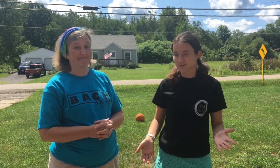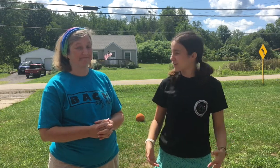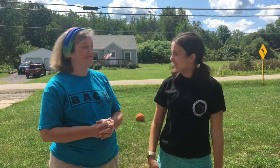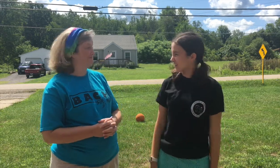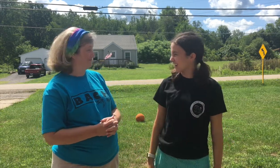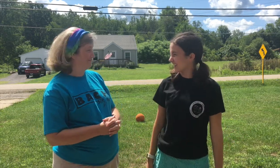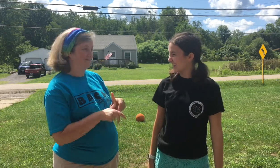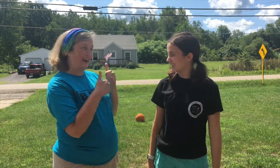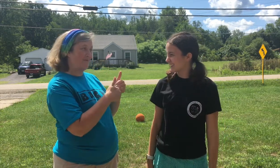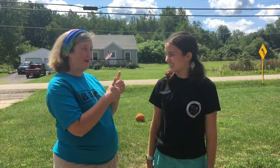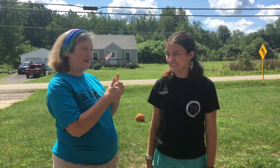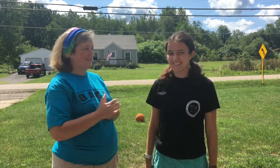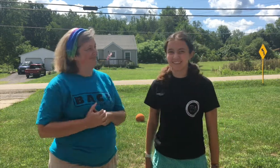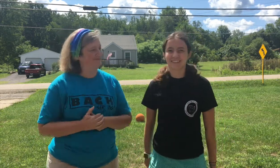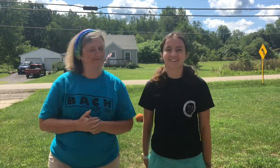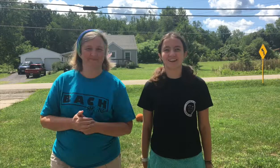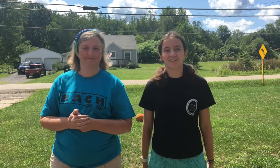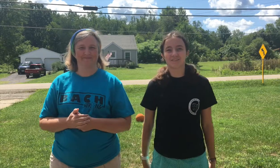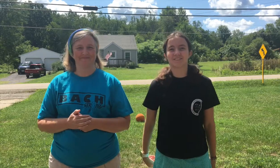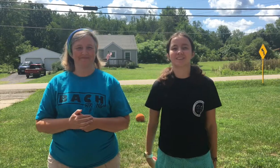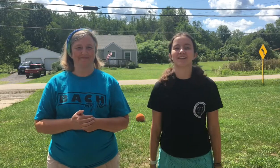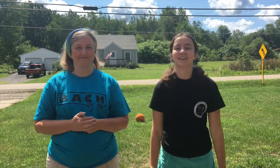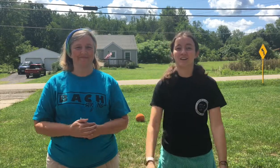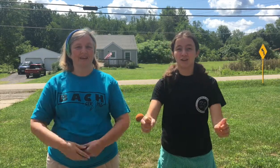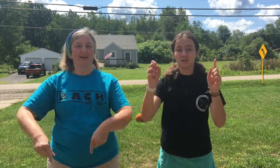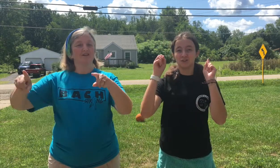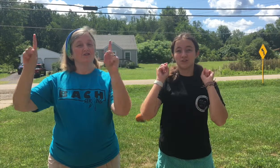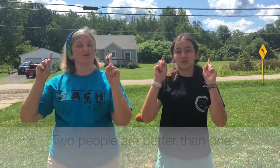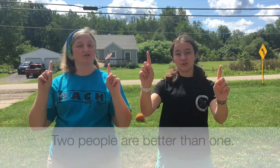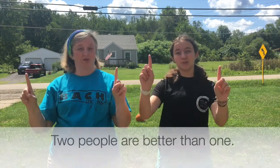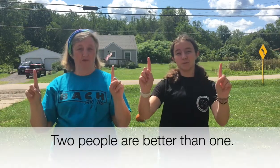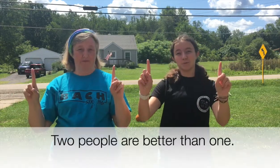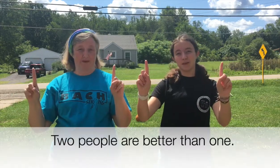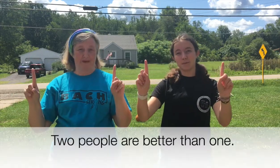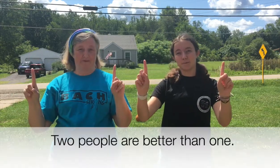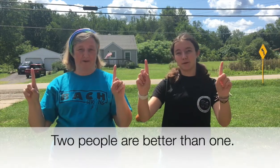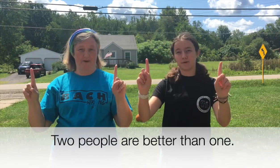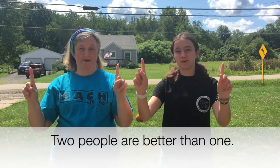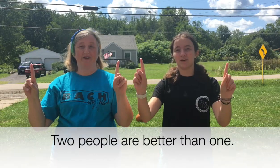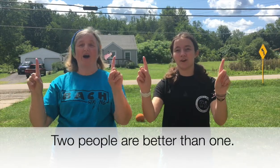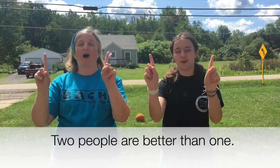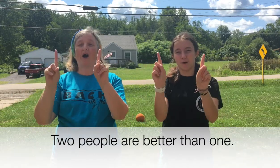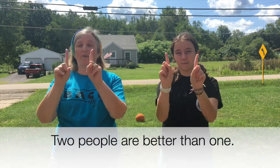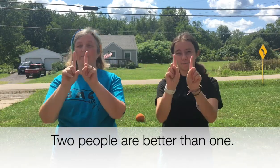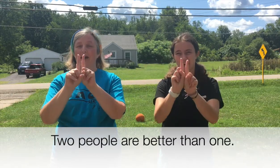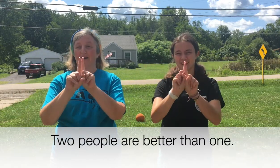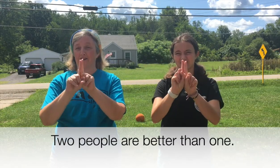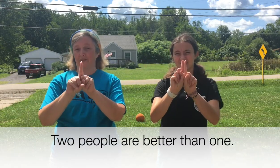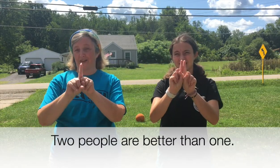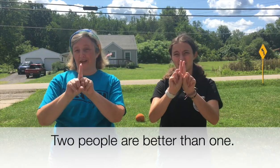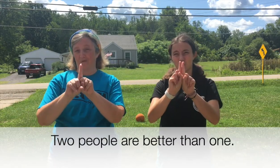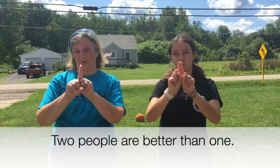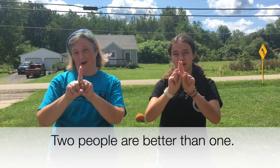Are you ready? I'm ready. Let's go. Two people are better than